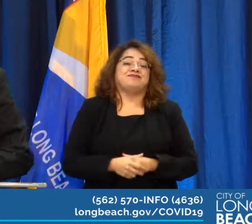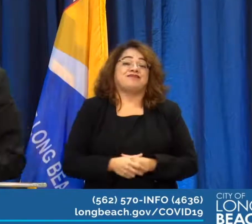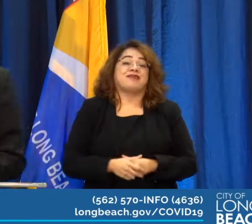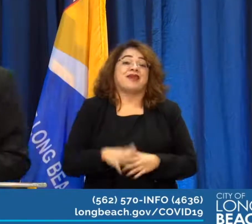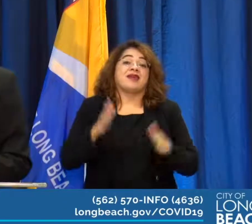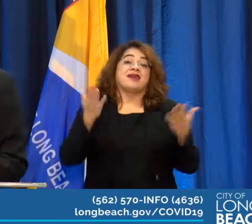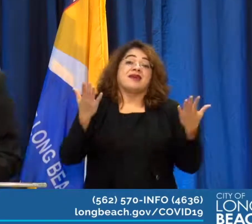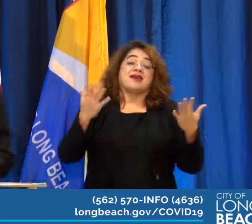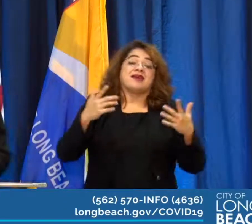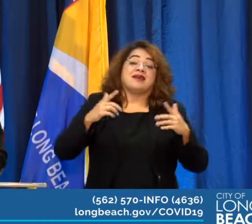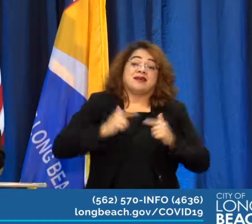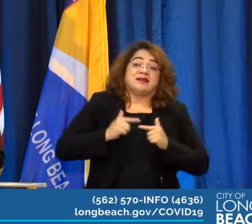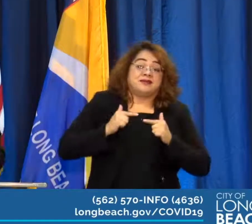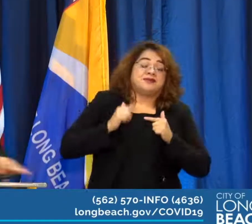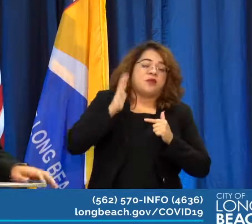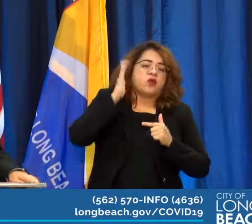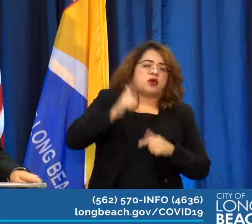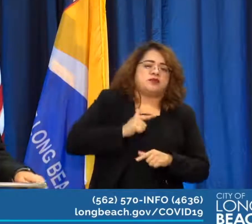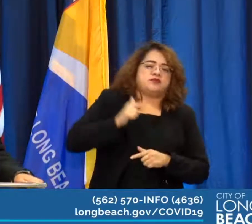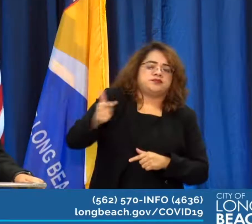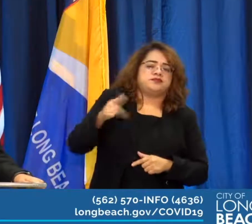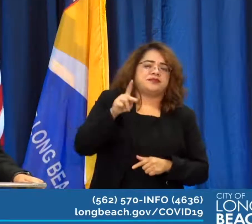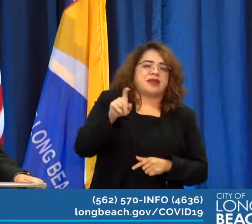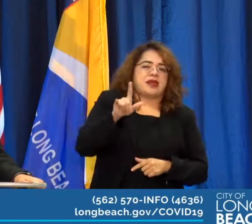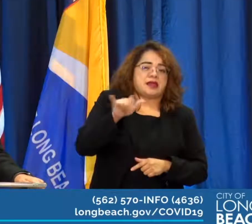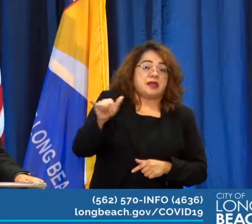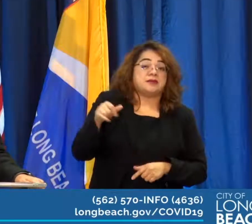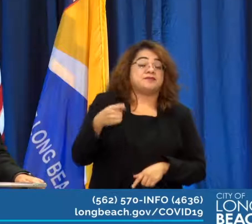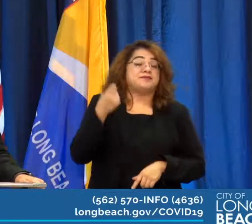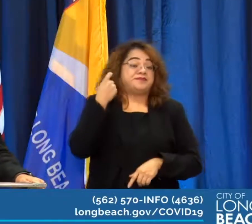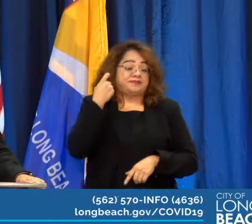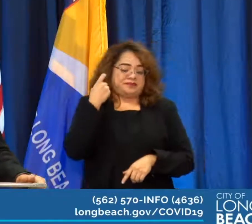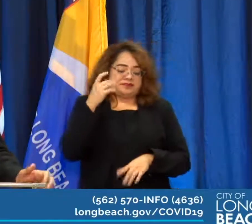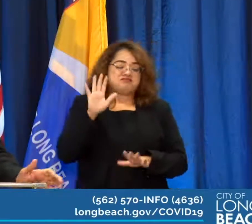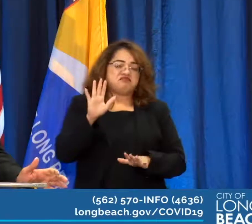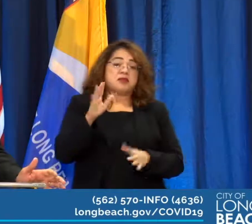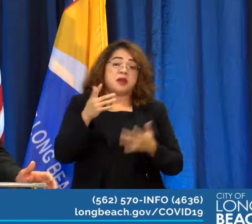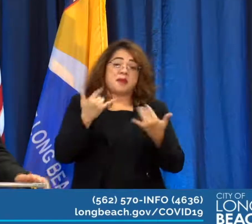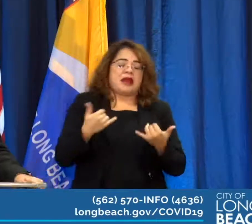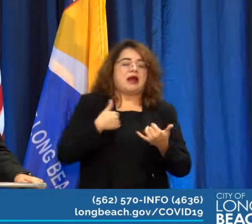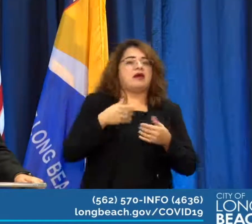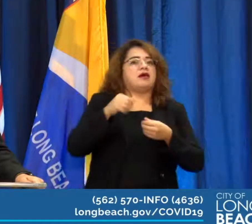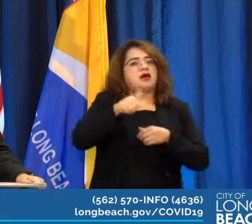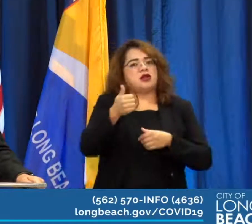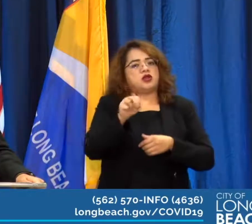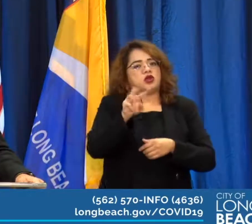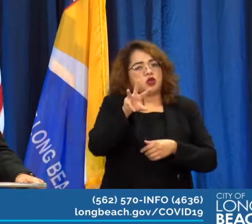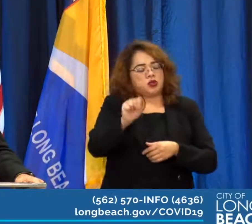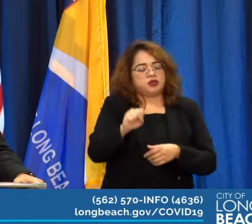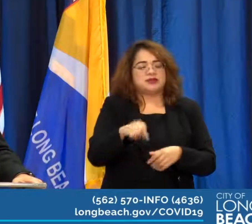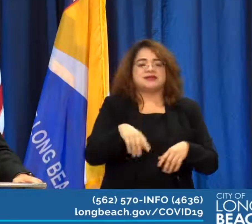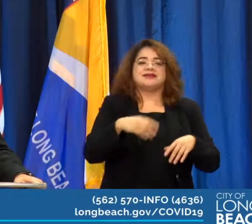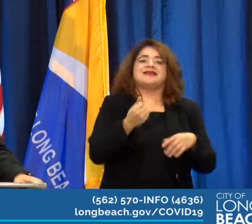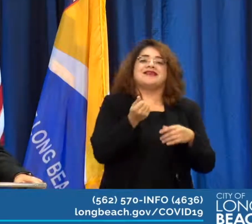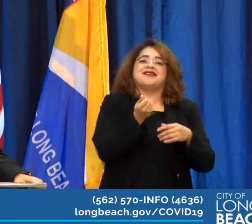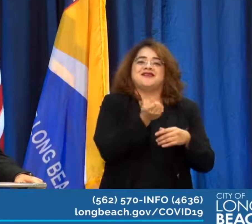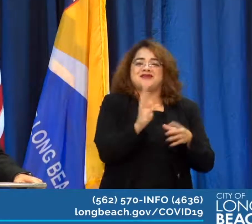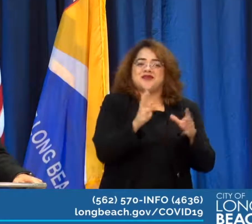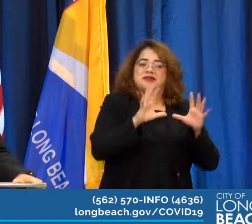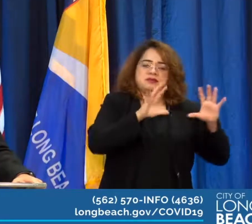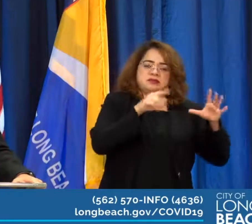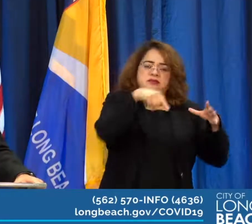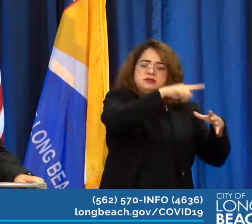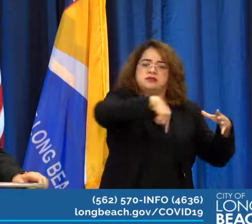Earlier today, I joined a group of bipartisan mayors. There was a group of us that had a